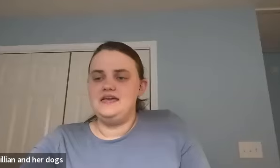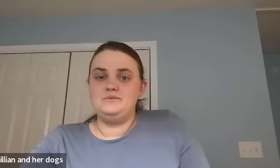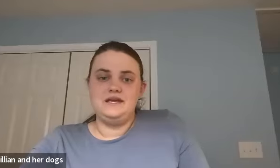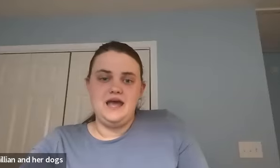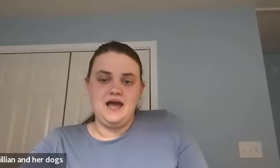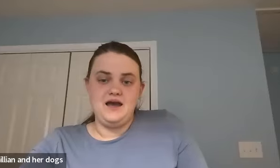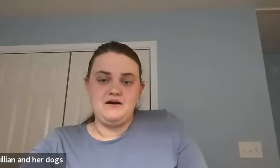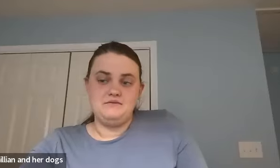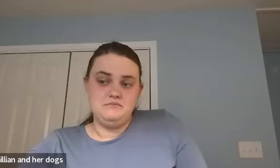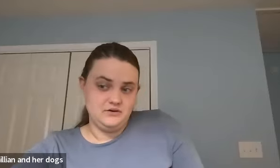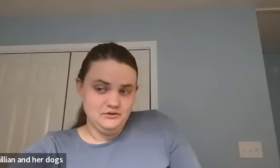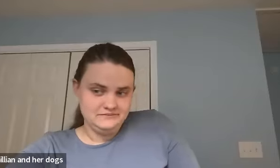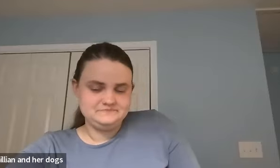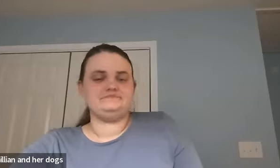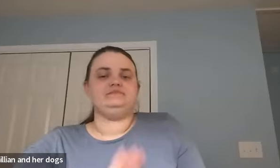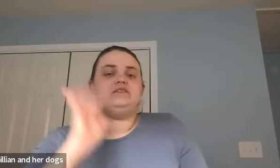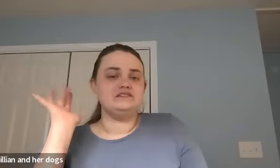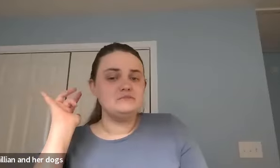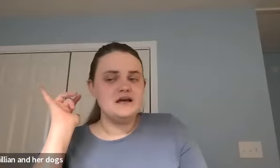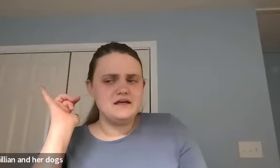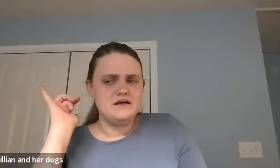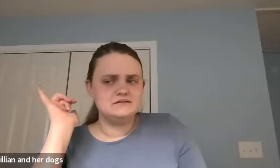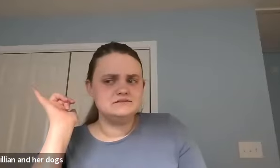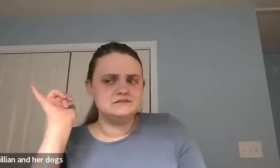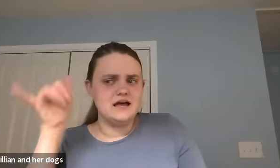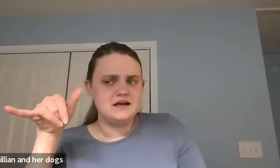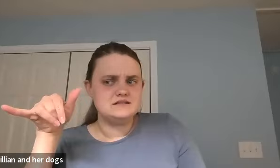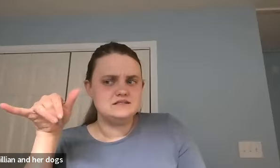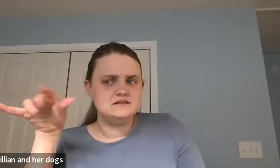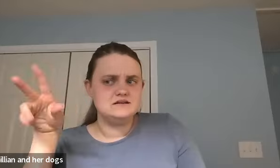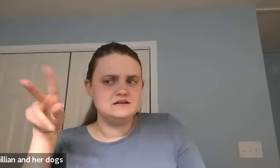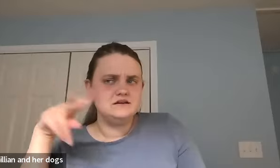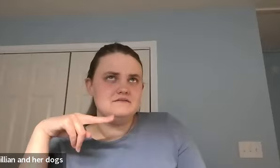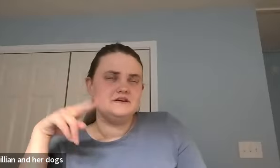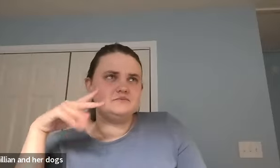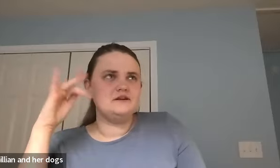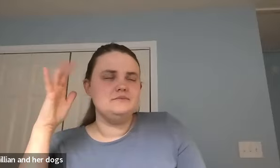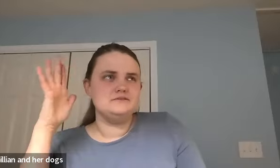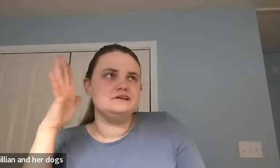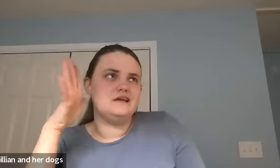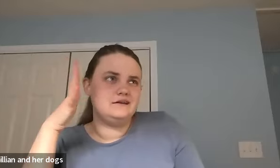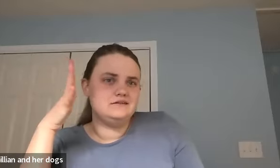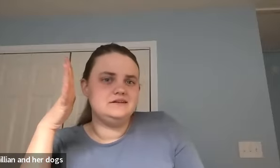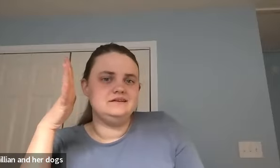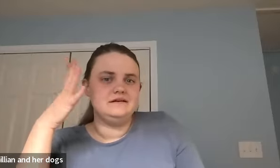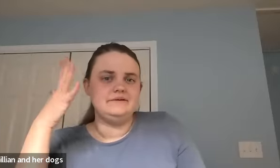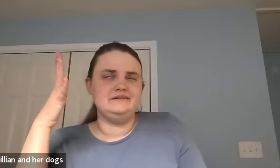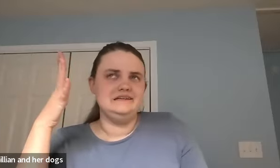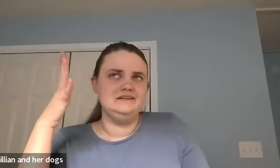Then we have pickle. And this is my last vegetable. I know pickle's not technically, I mean,